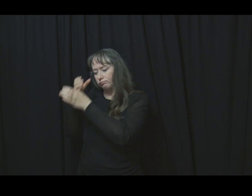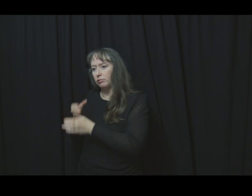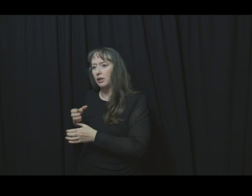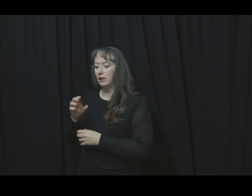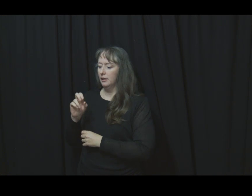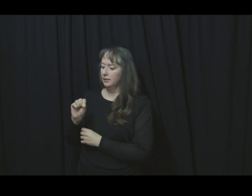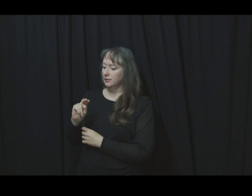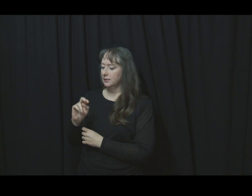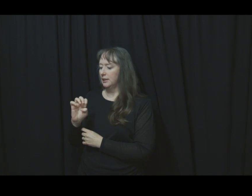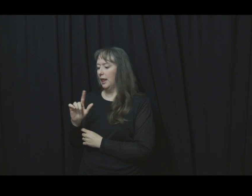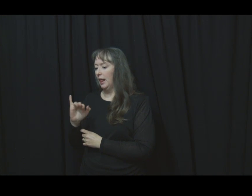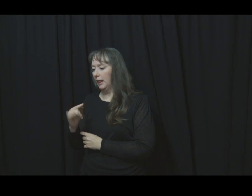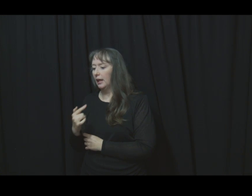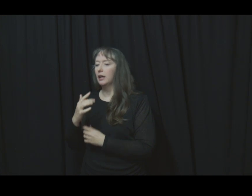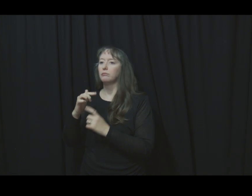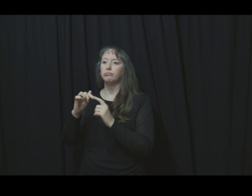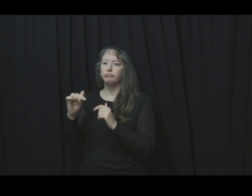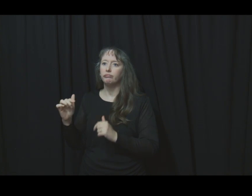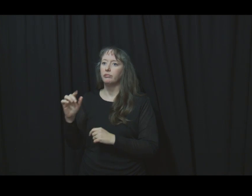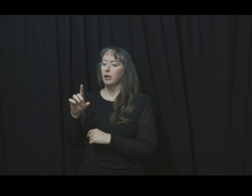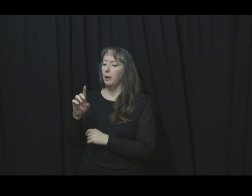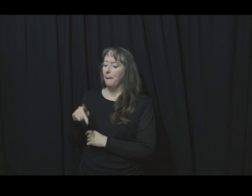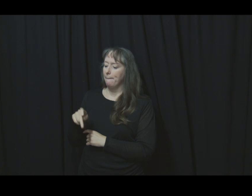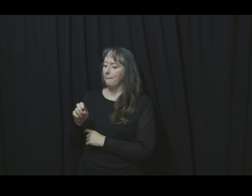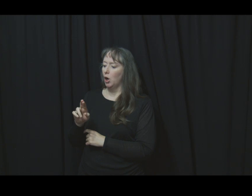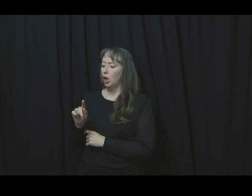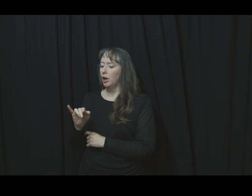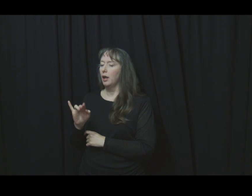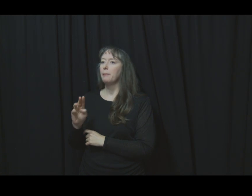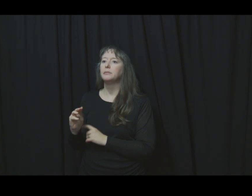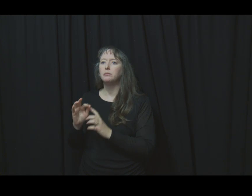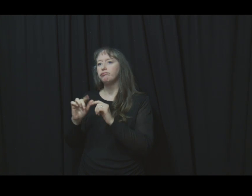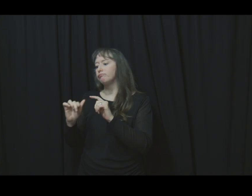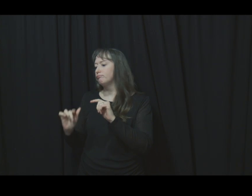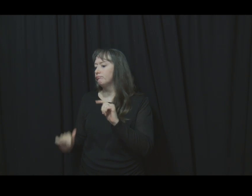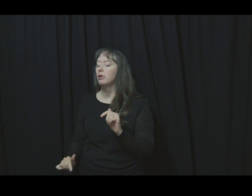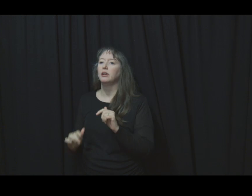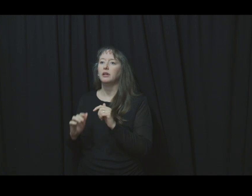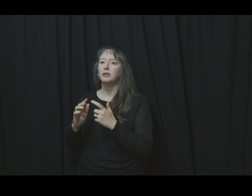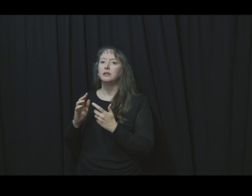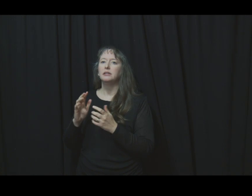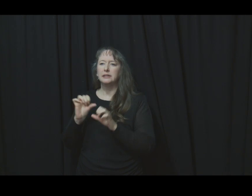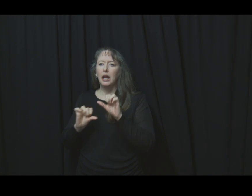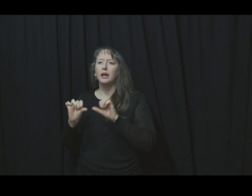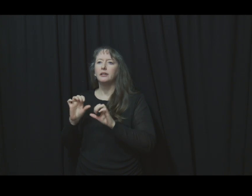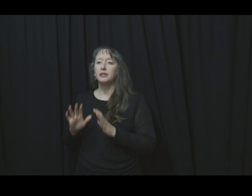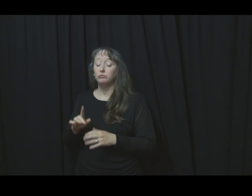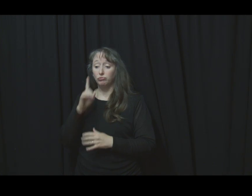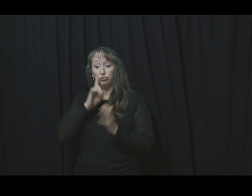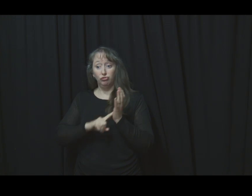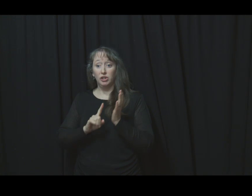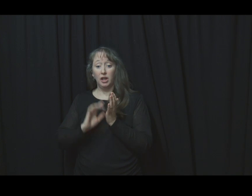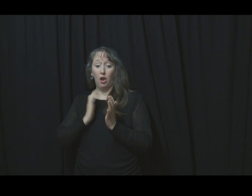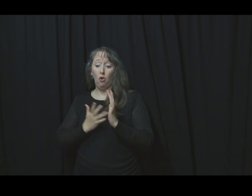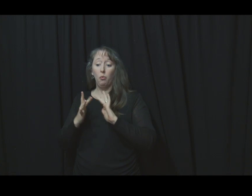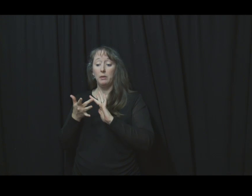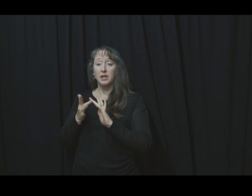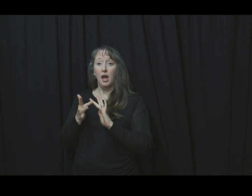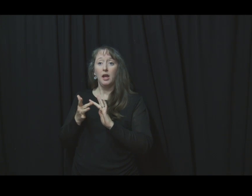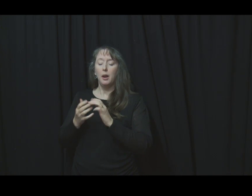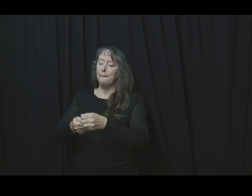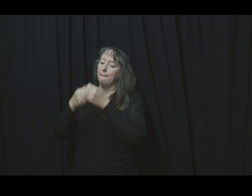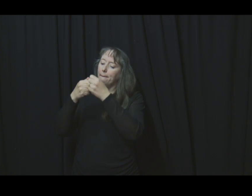Snelling's model, it's Dr. Purdham's model, and so it goes on. In other words, and you go on our website and there are lots of